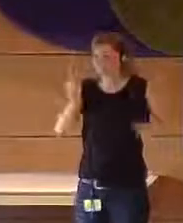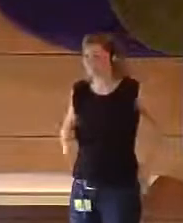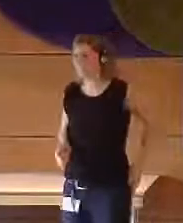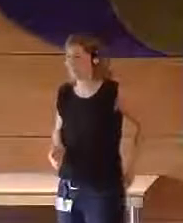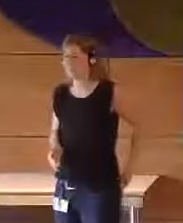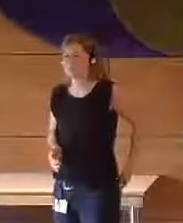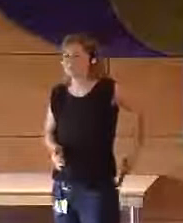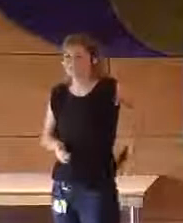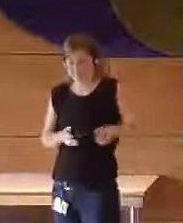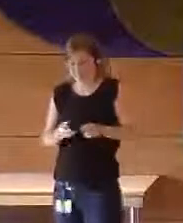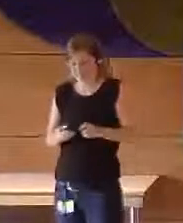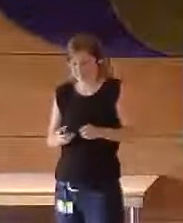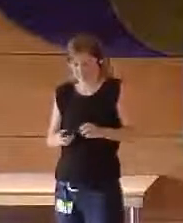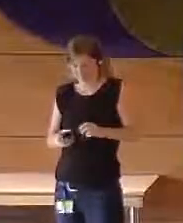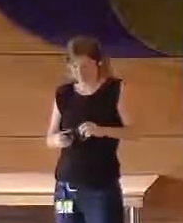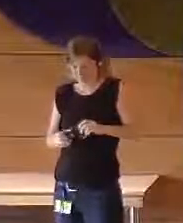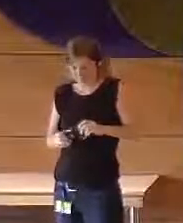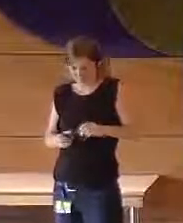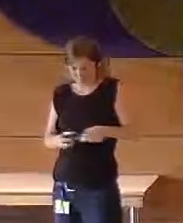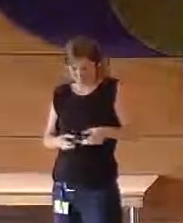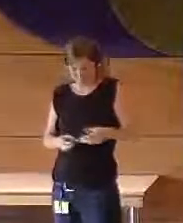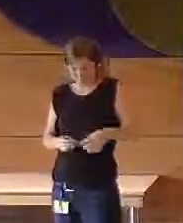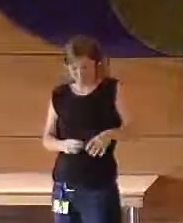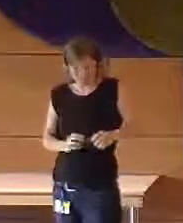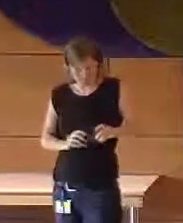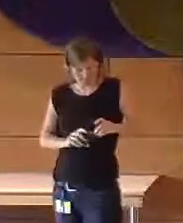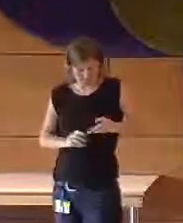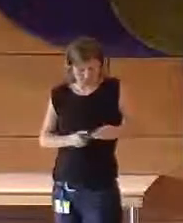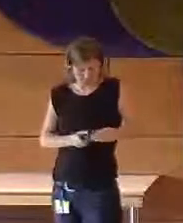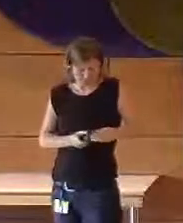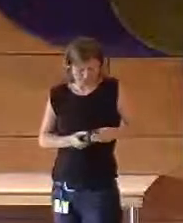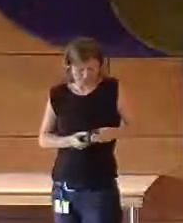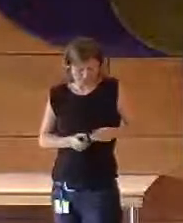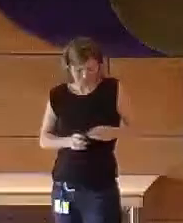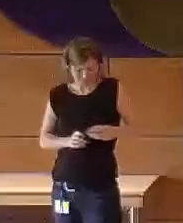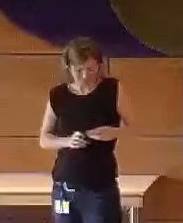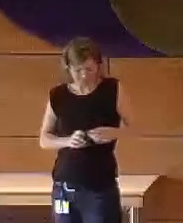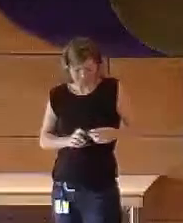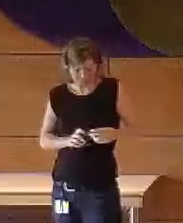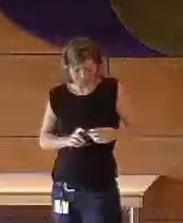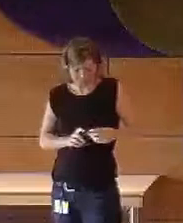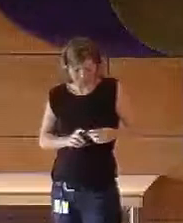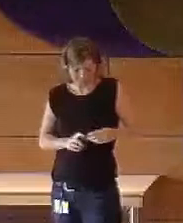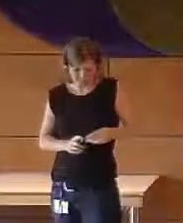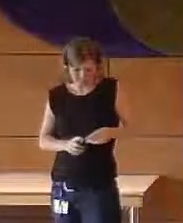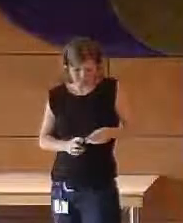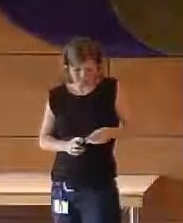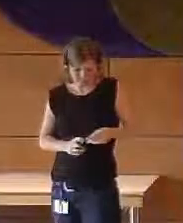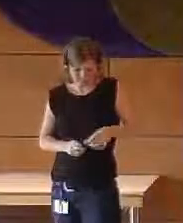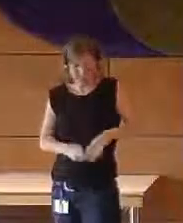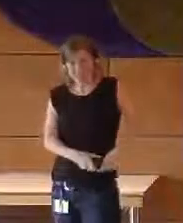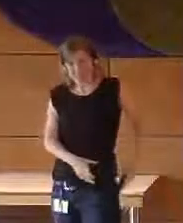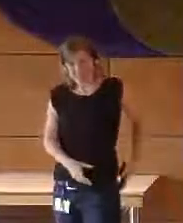than there's one more phrase that I'm very fond of, and it's zwei Bier bitte. But I won't be asking for that during the course of